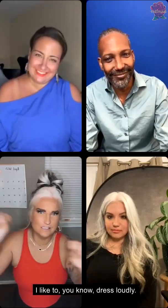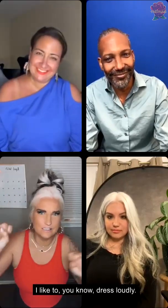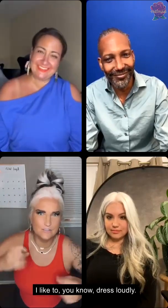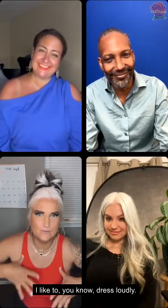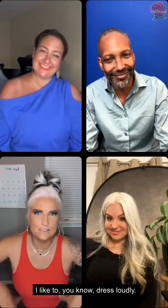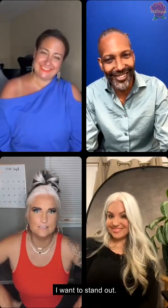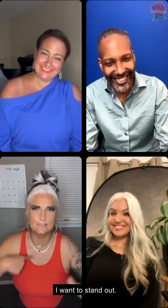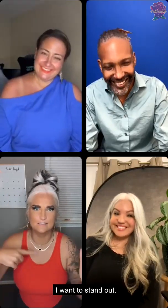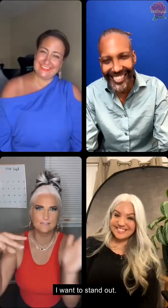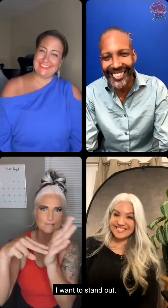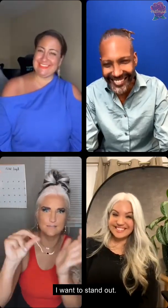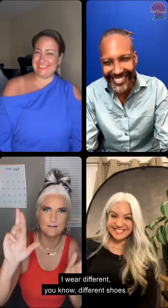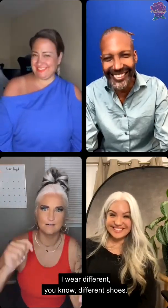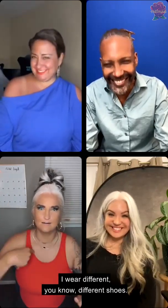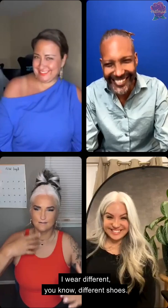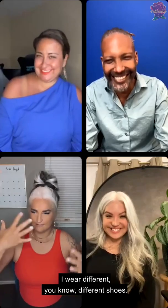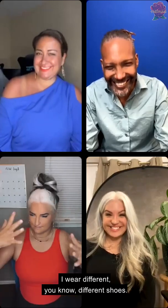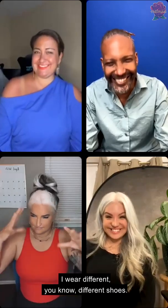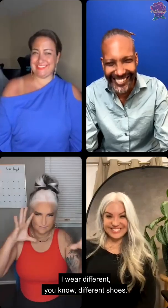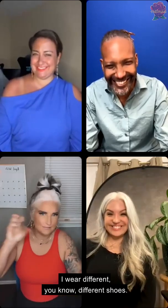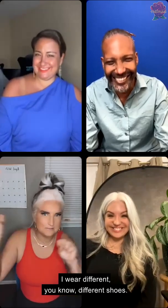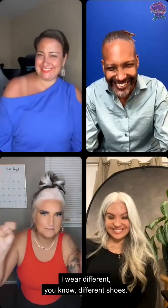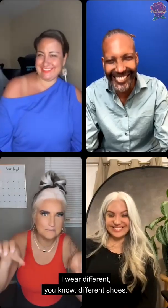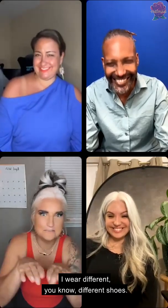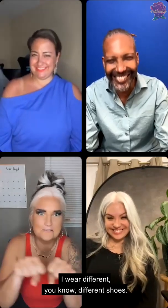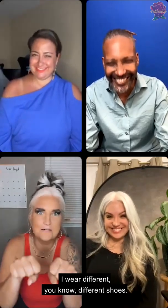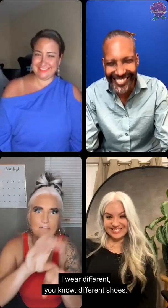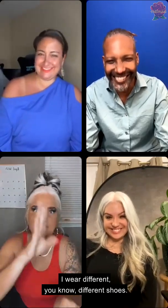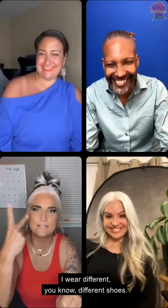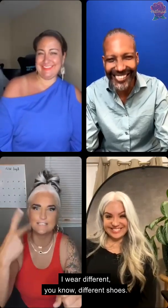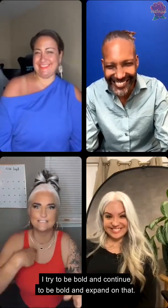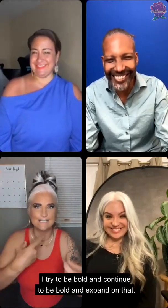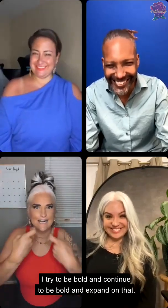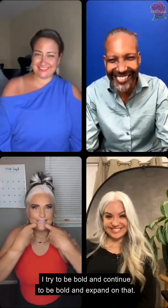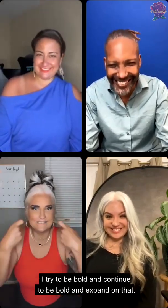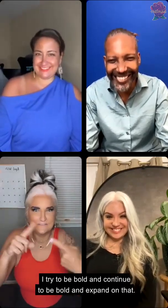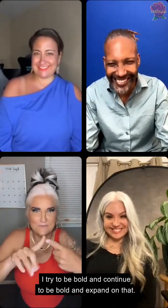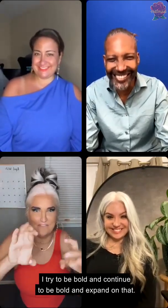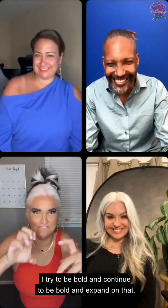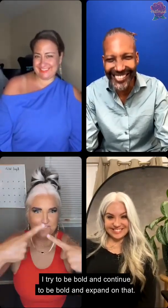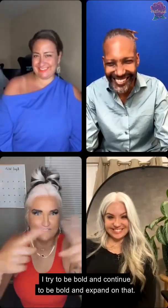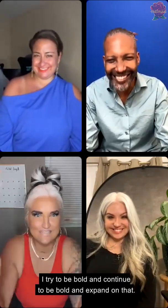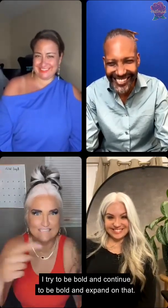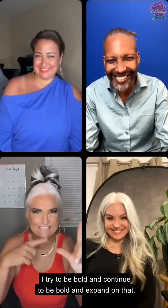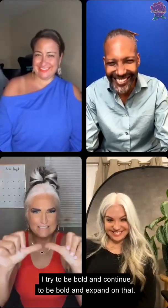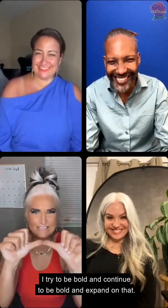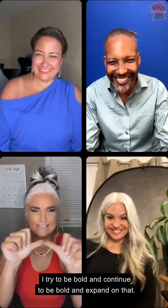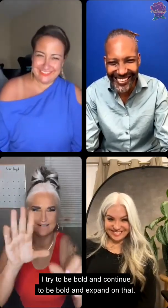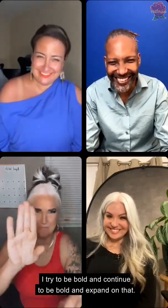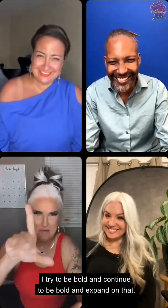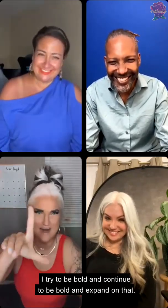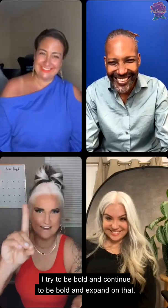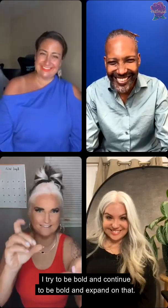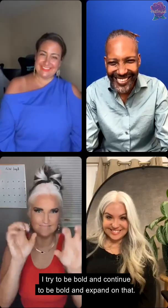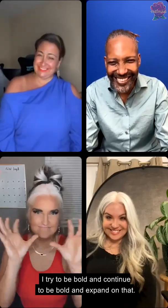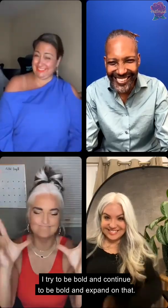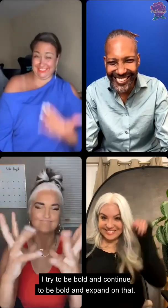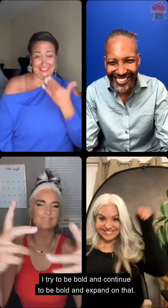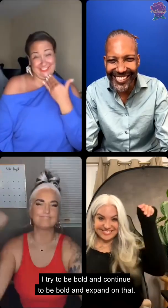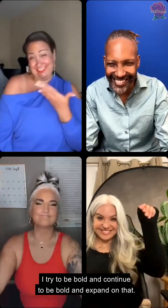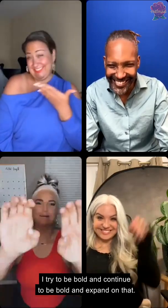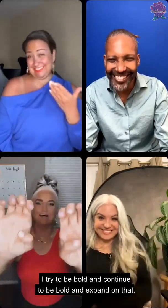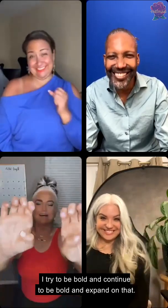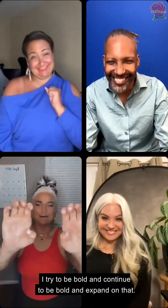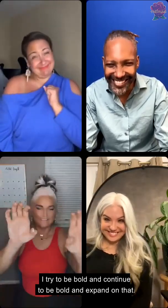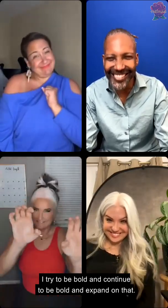like to, dress loudly. I want to stand out. I wear different shoes. I try to be bold and continue